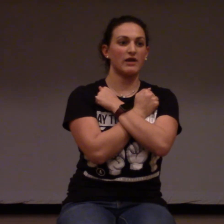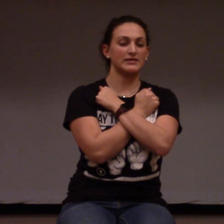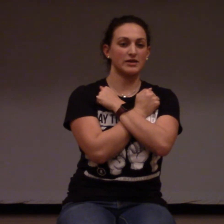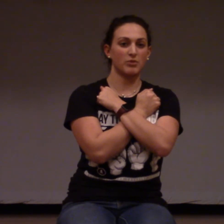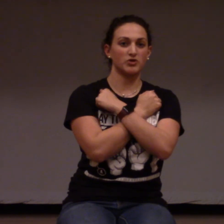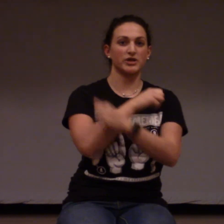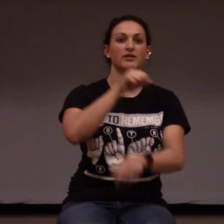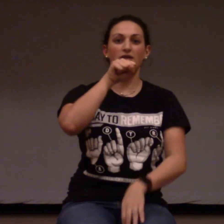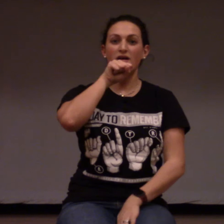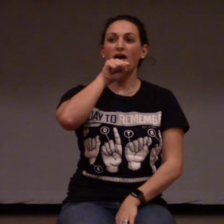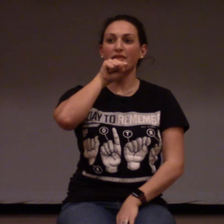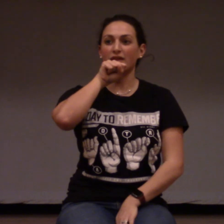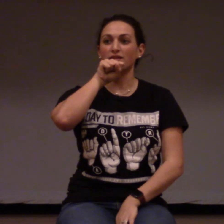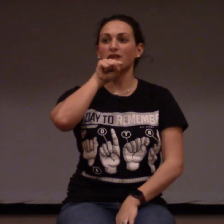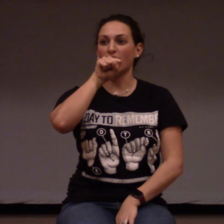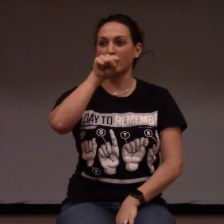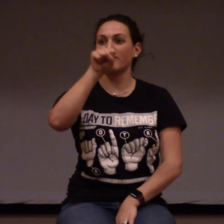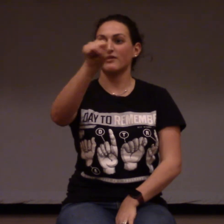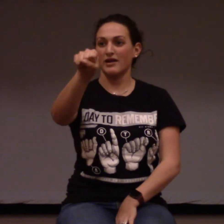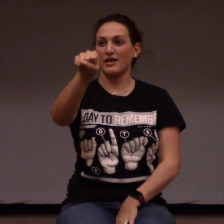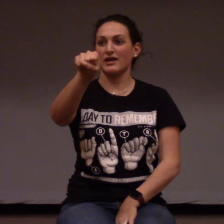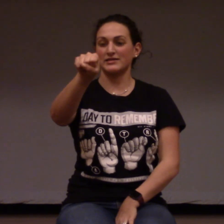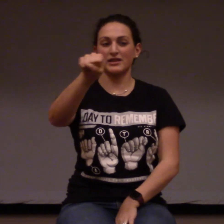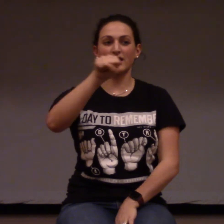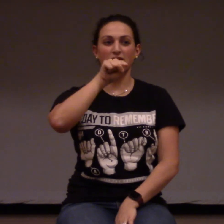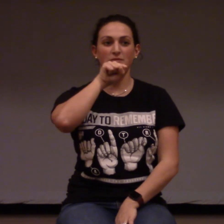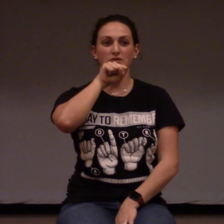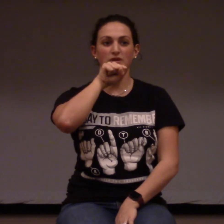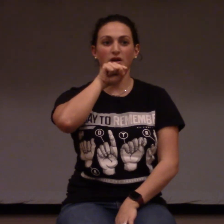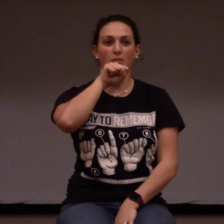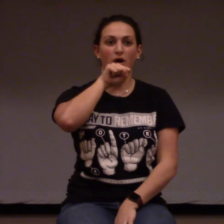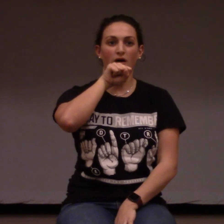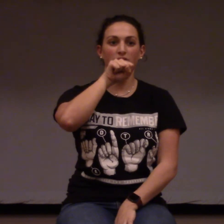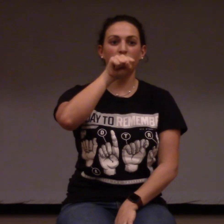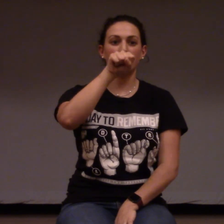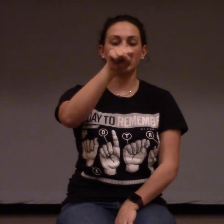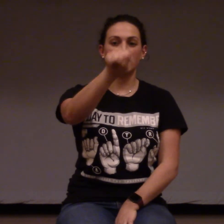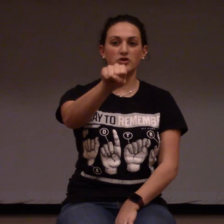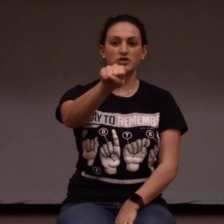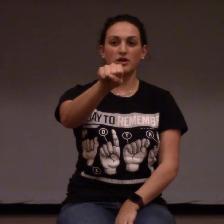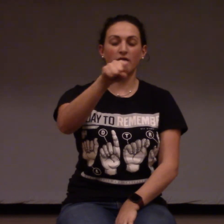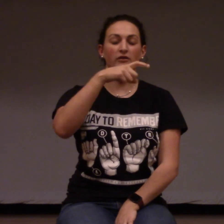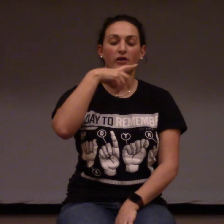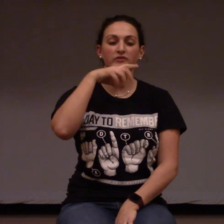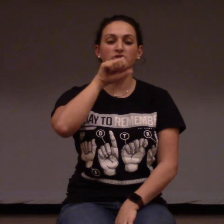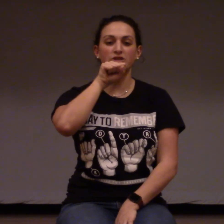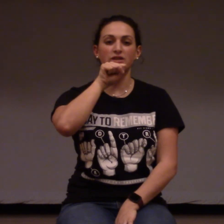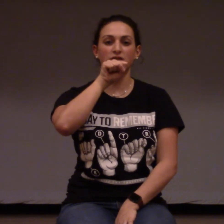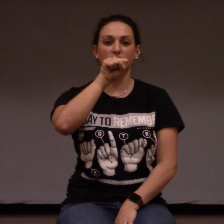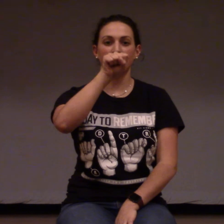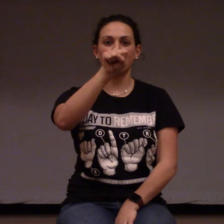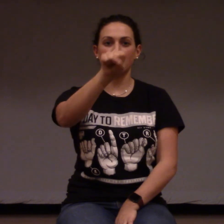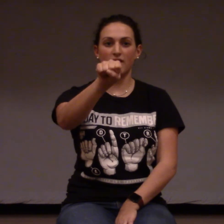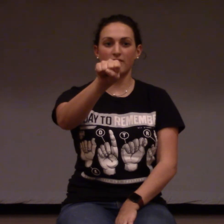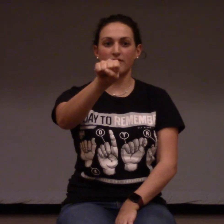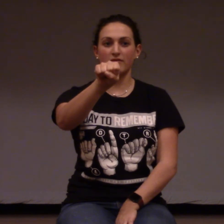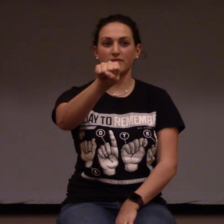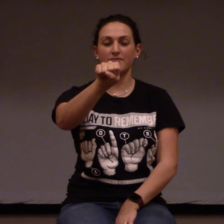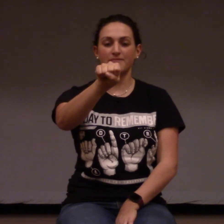the emotion, and then love as the thing. Yep, so it's gonna come off your chin. Love.